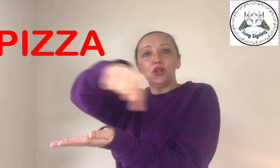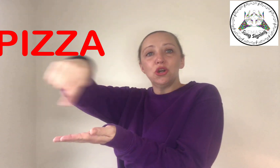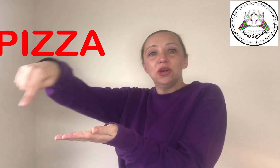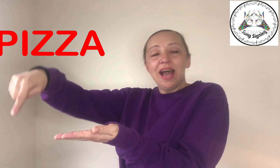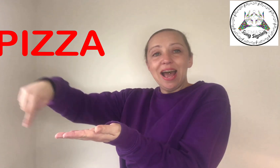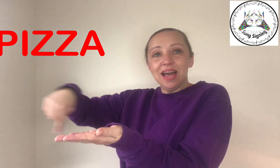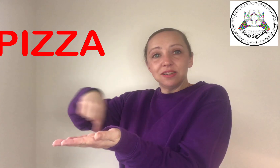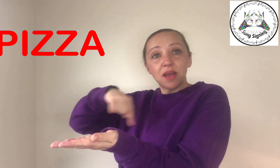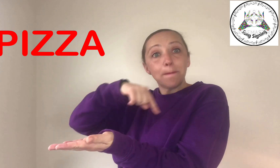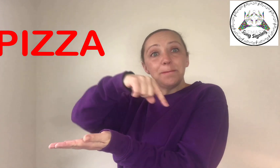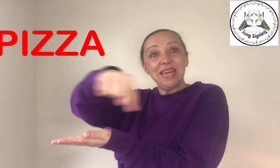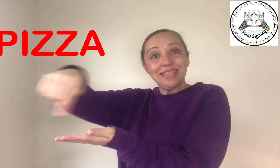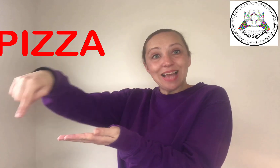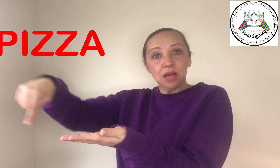your hand. Pizza.